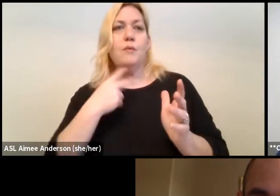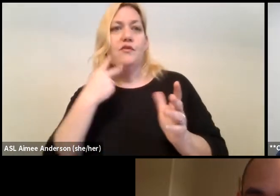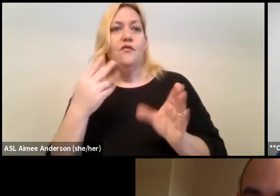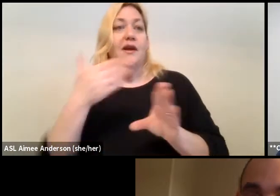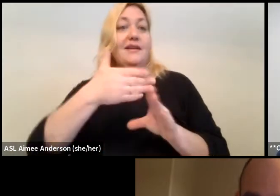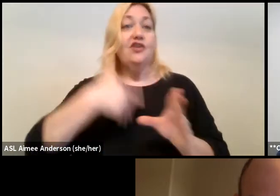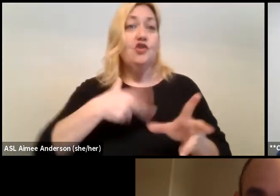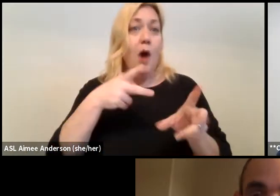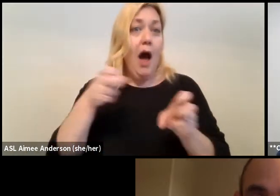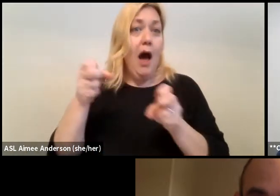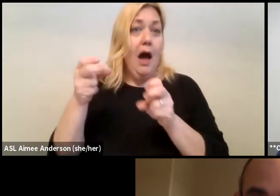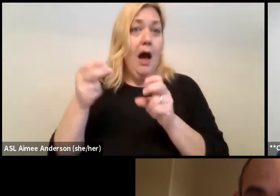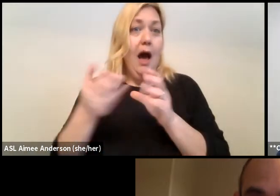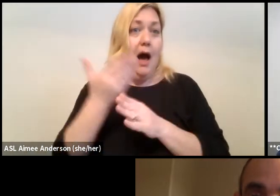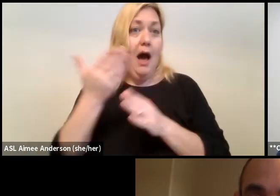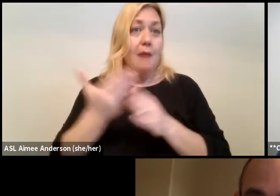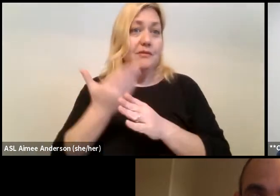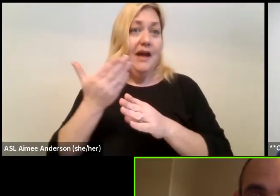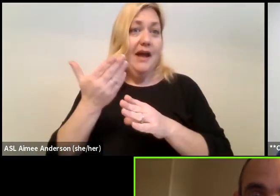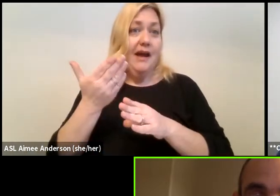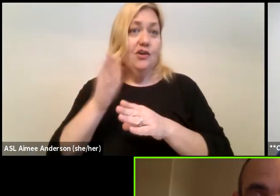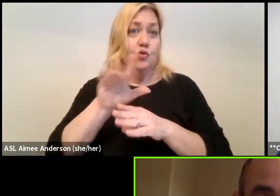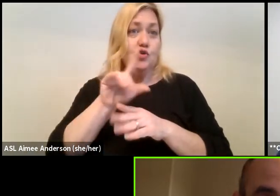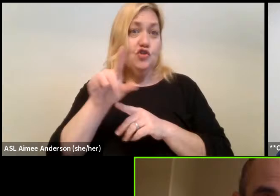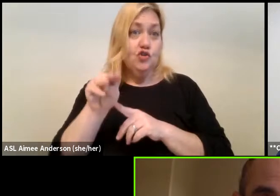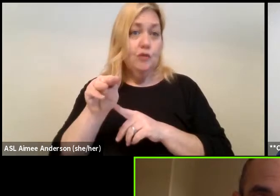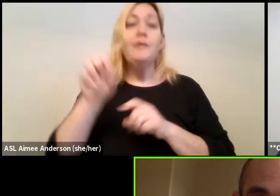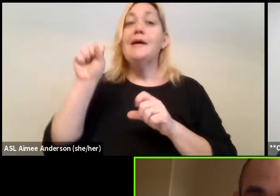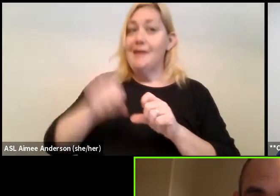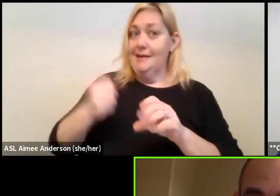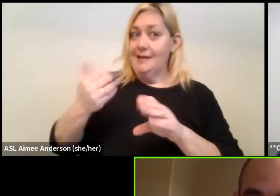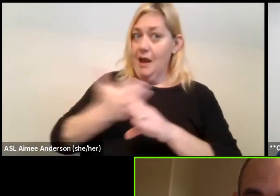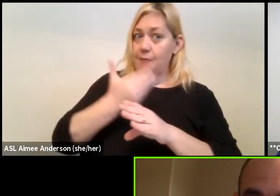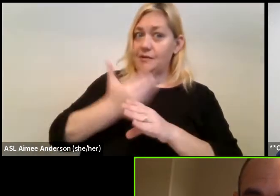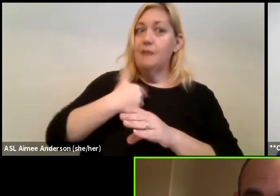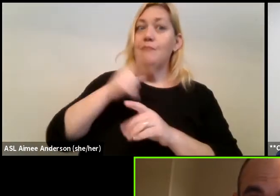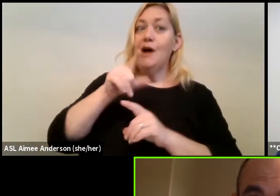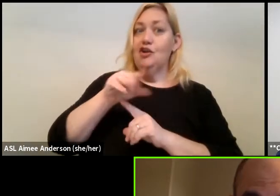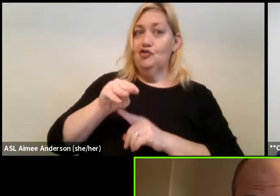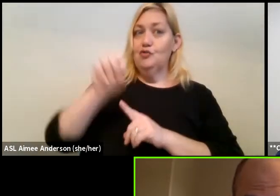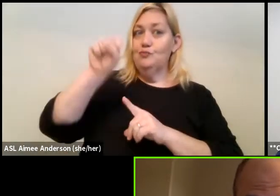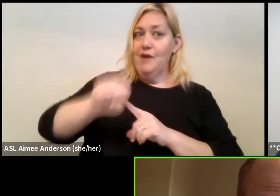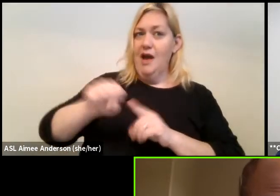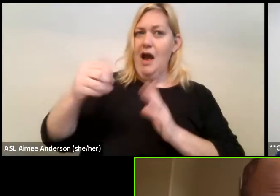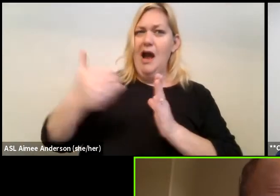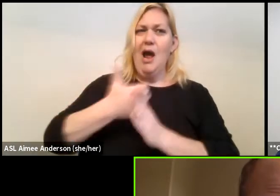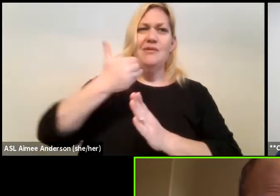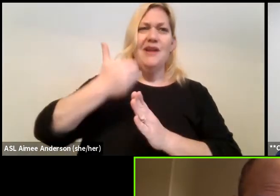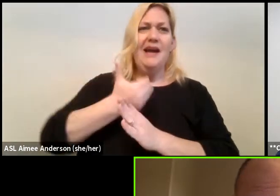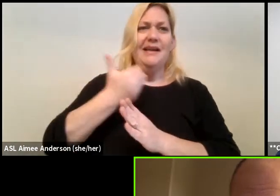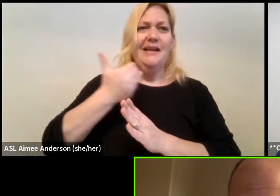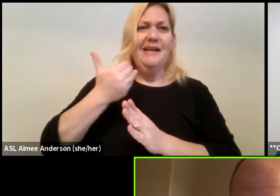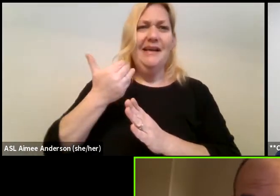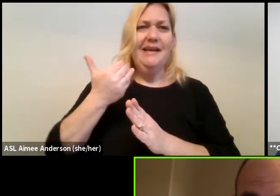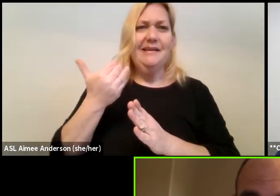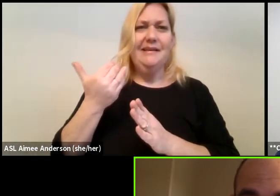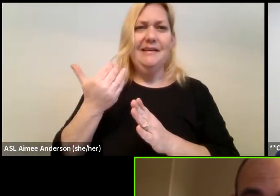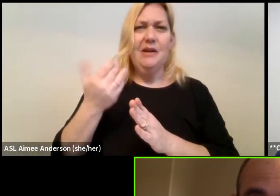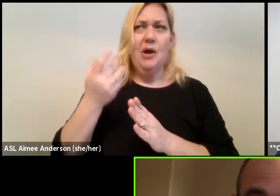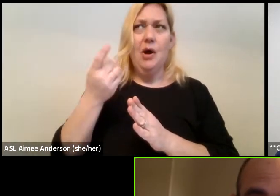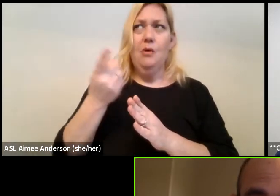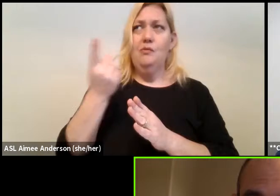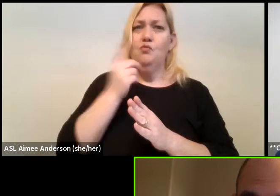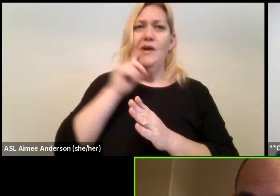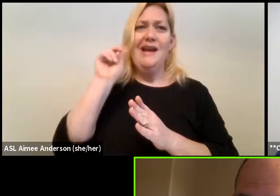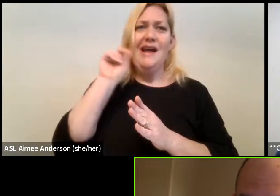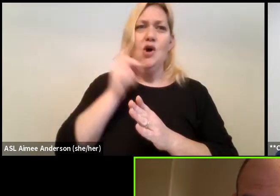update your Zoom? That is probably what you need to do. I did update my Zoom. Yes, it's updated. I updated it 1 day ago or 2